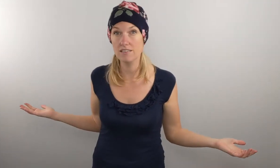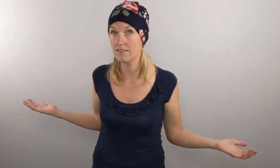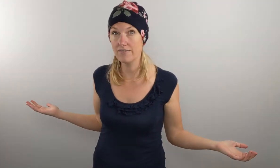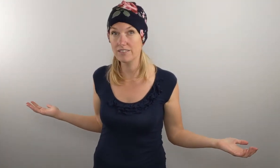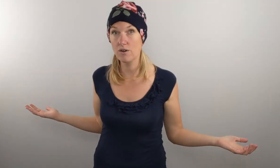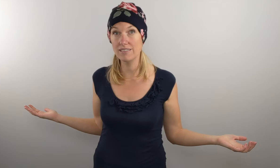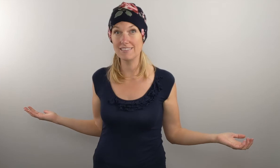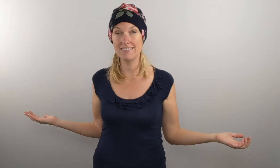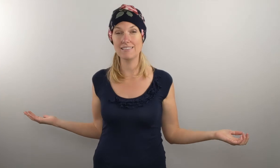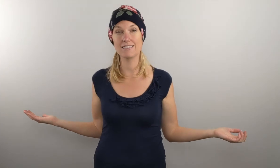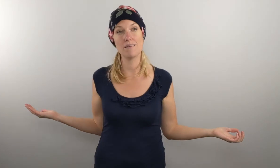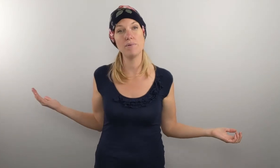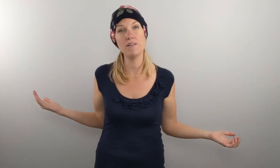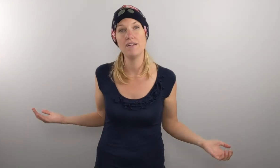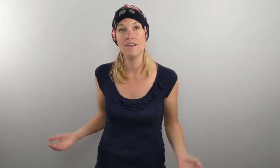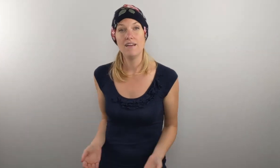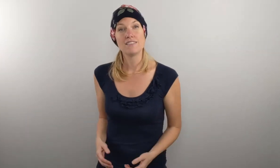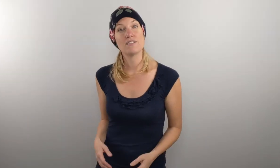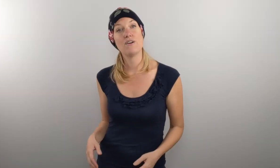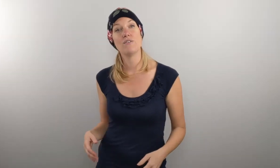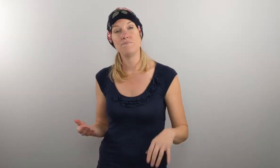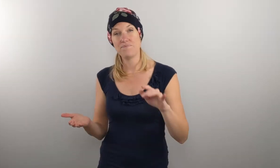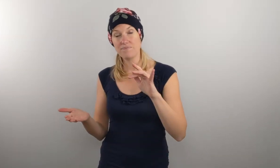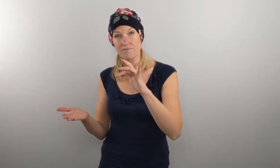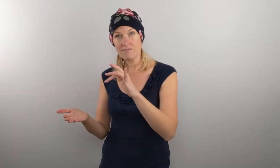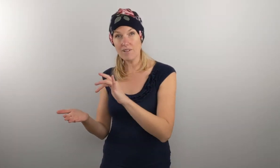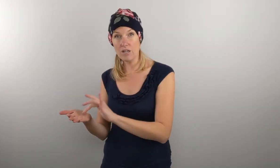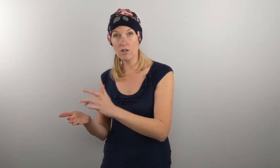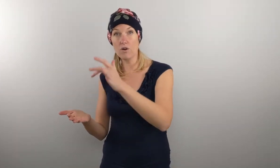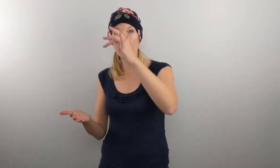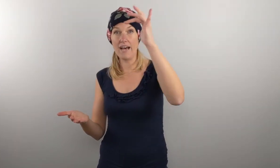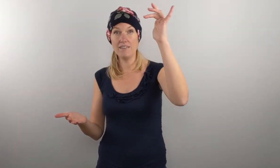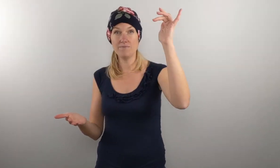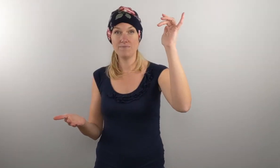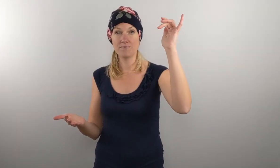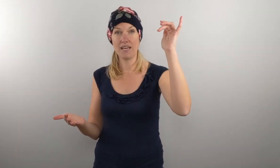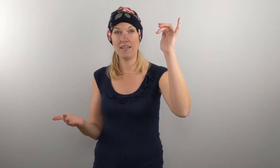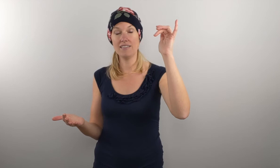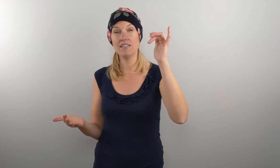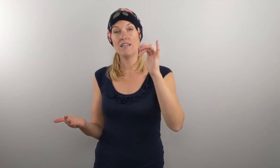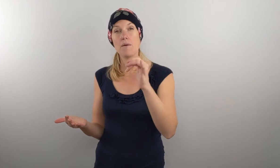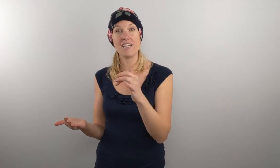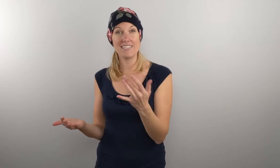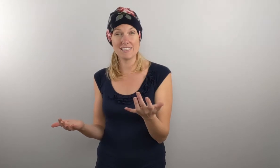love this chorus. It's nice and simple. So, Gloria, okay? And because it